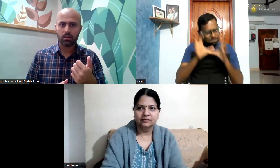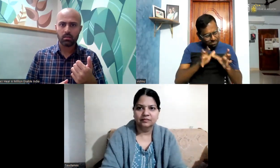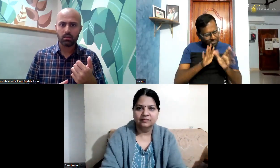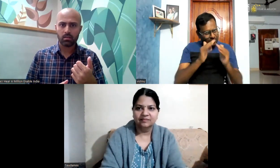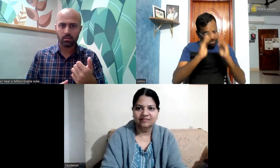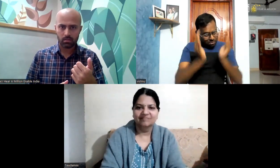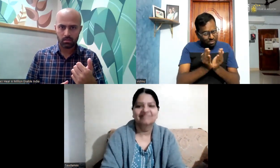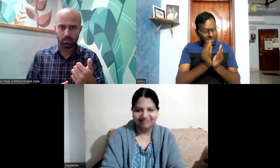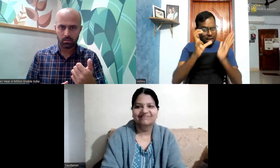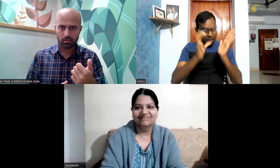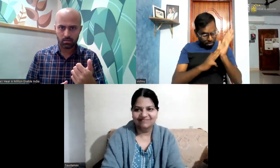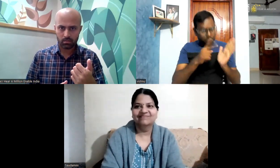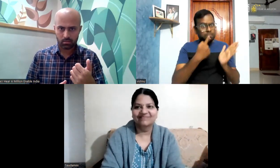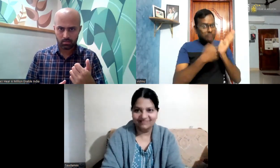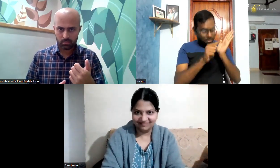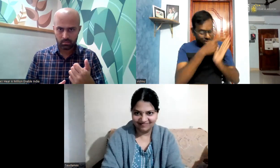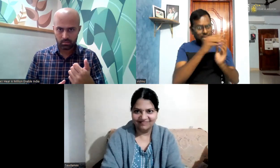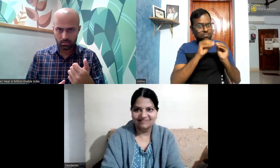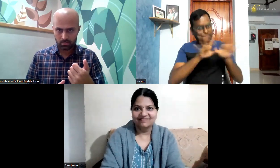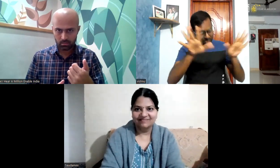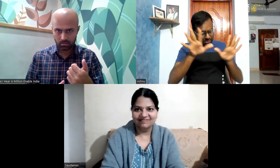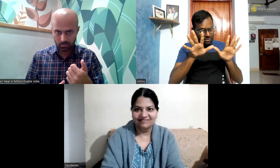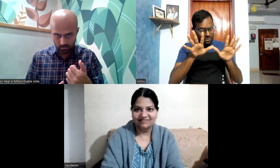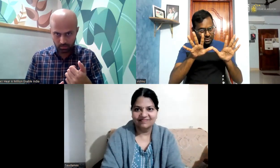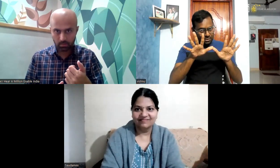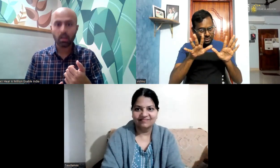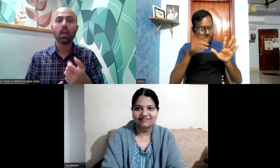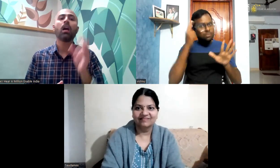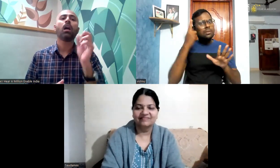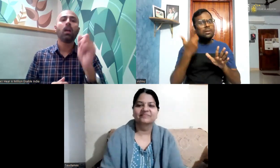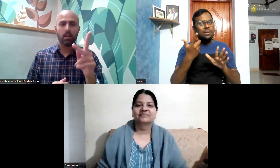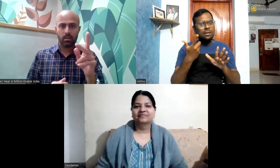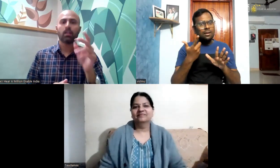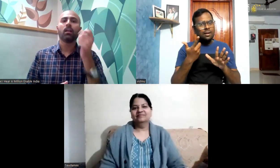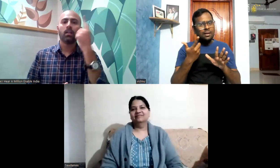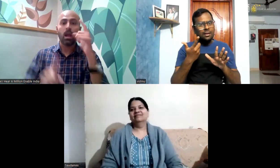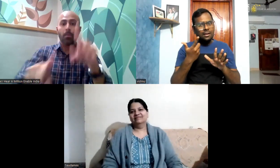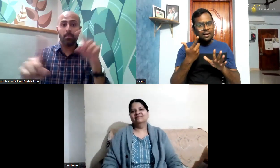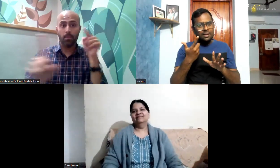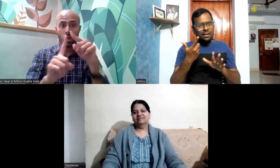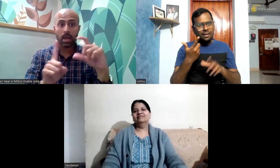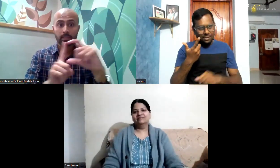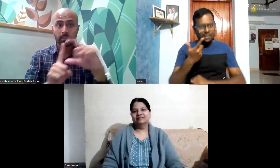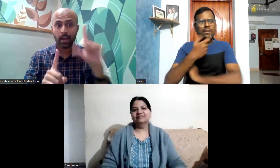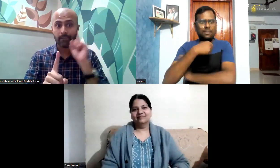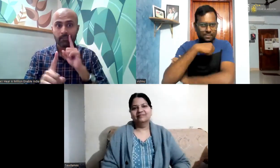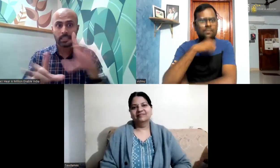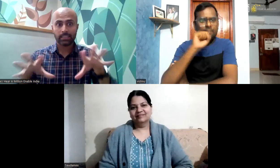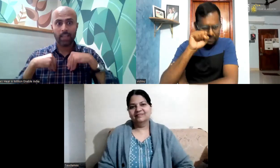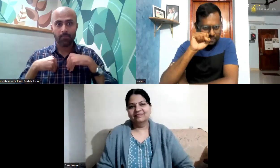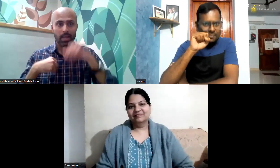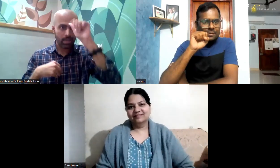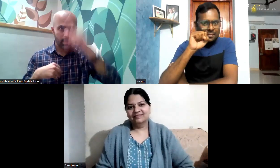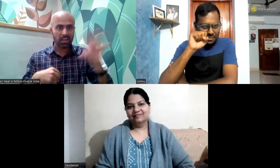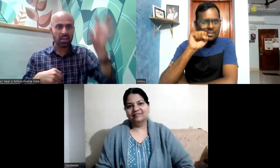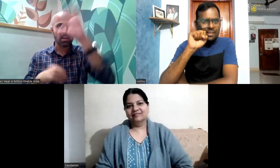not providing in Tamil Nadu? It is focusing on Tamil Nadu only whether the ministers have approved it, how we are getting the